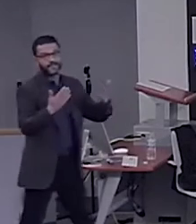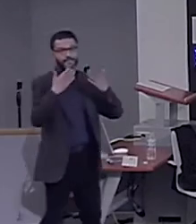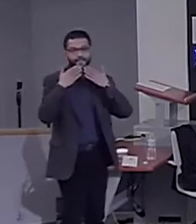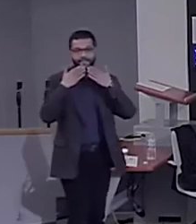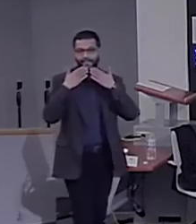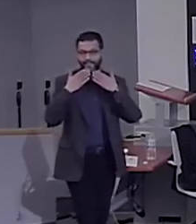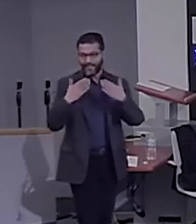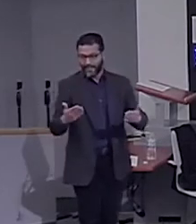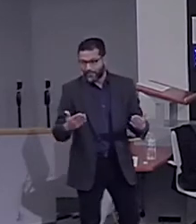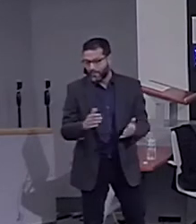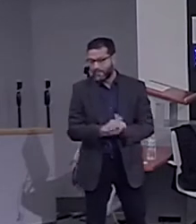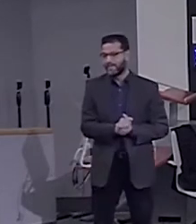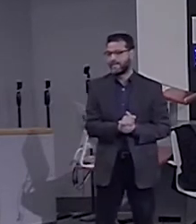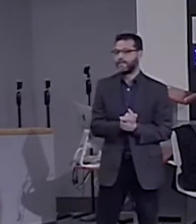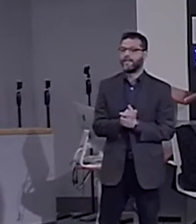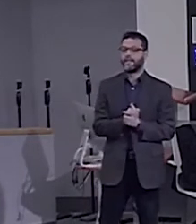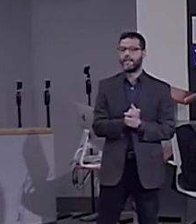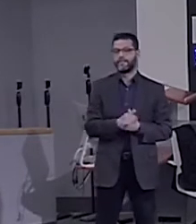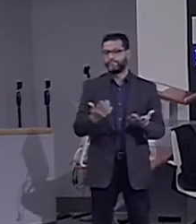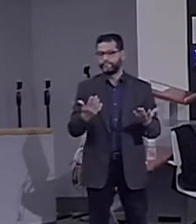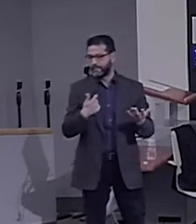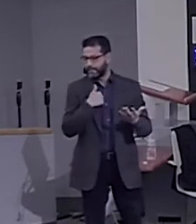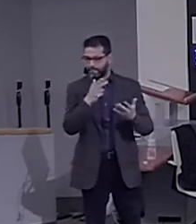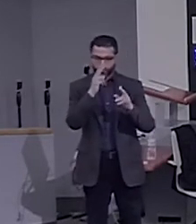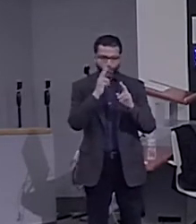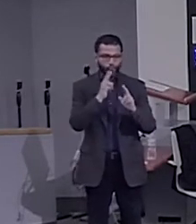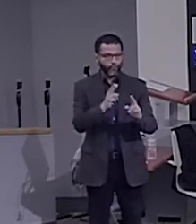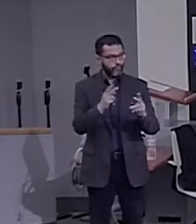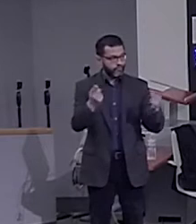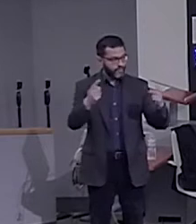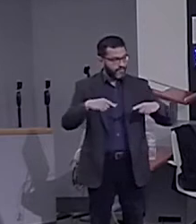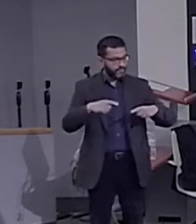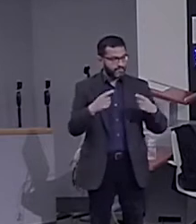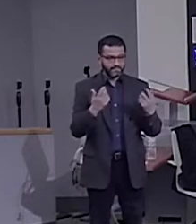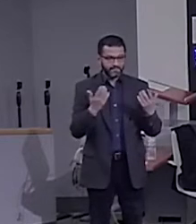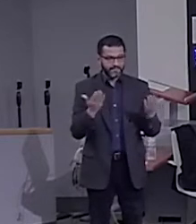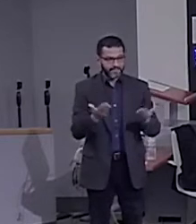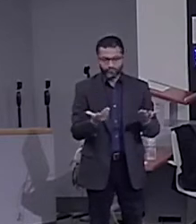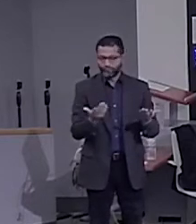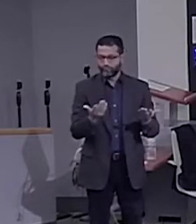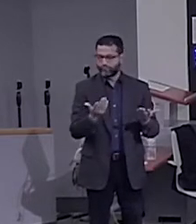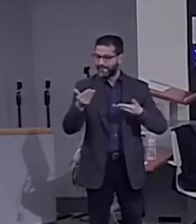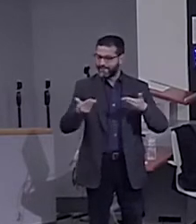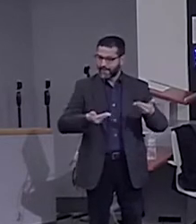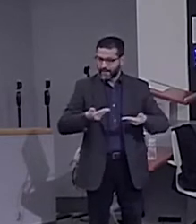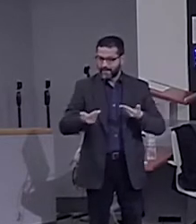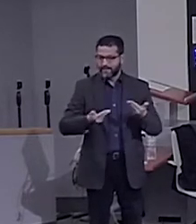I'm honored to be here and to be invited to this